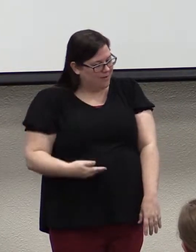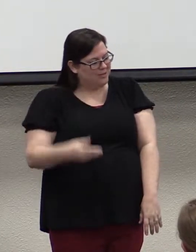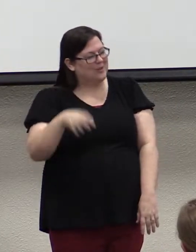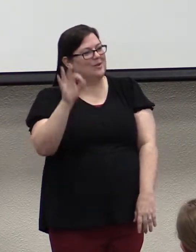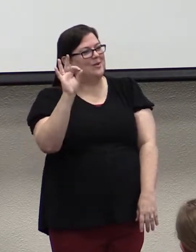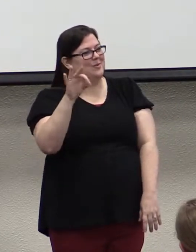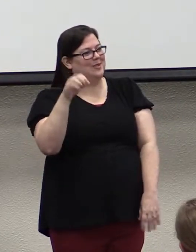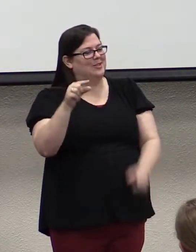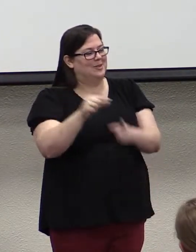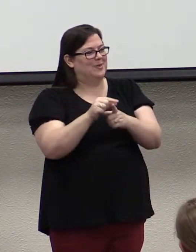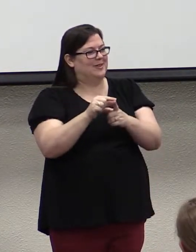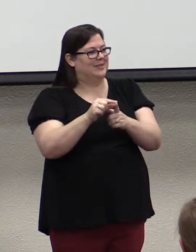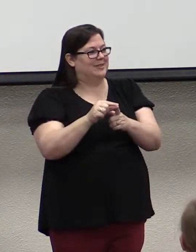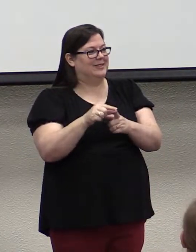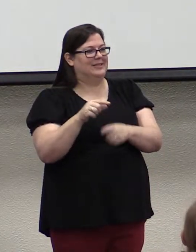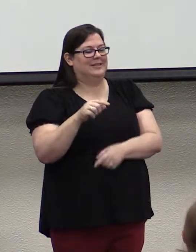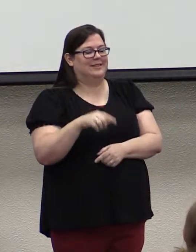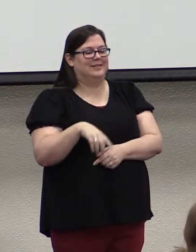word.